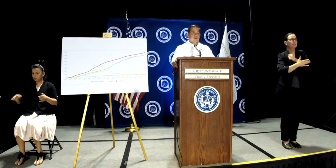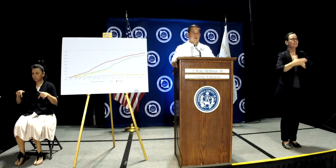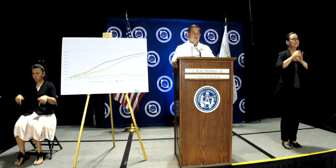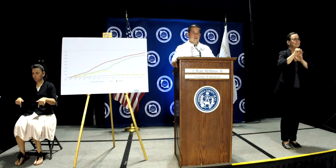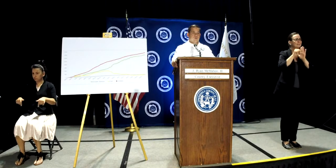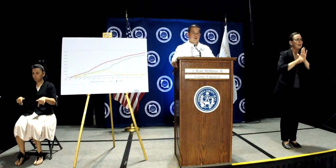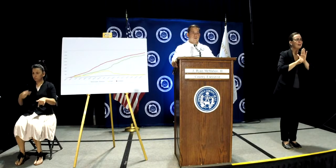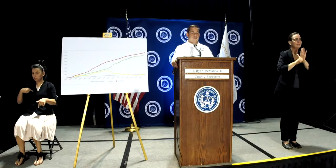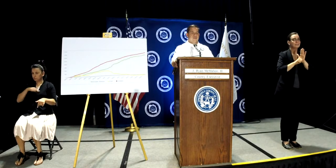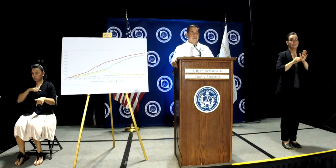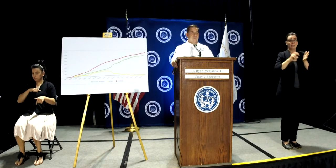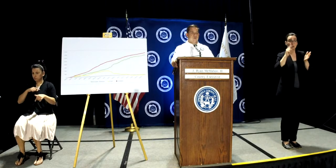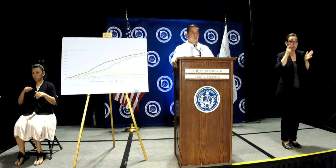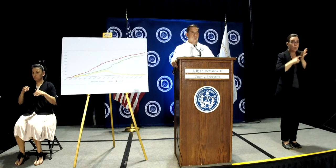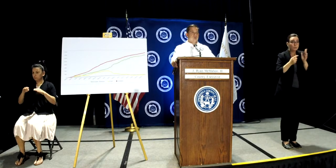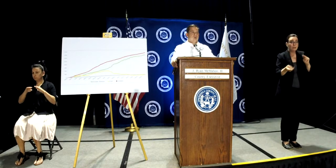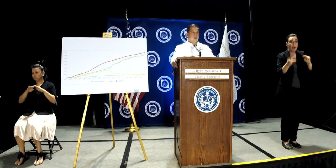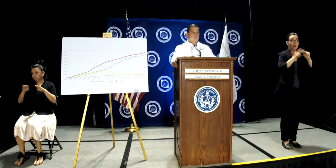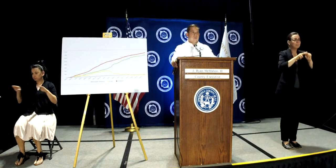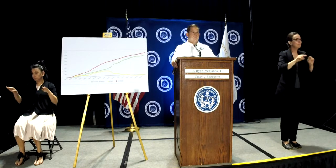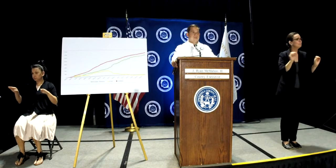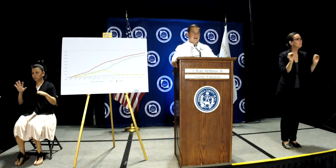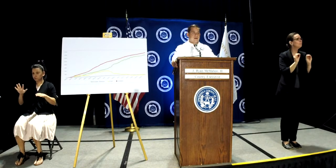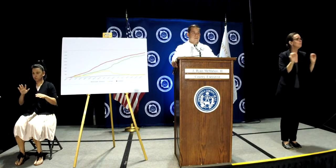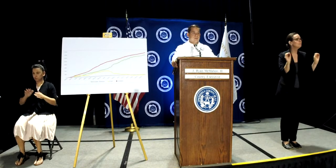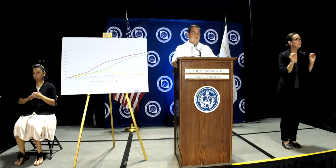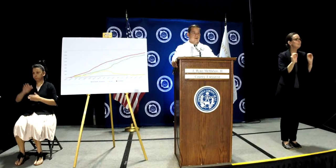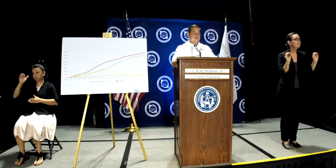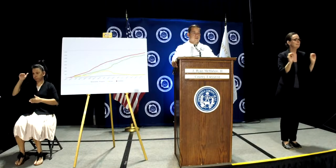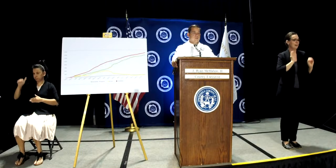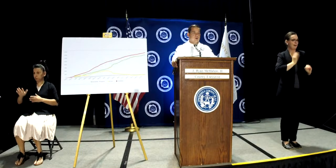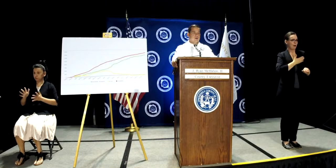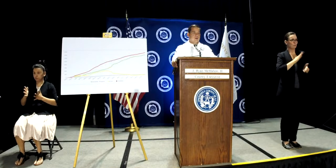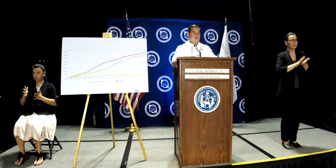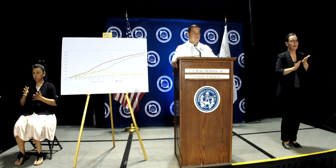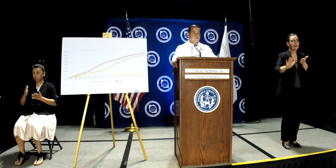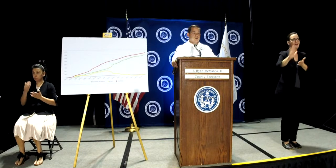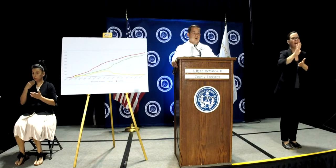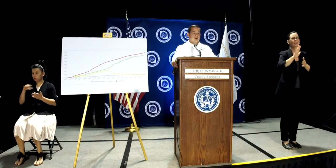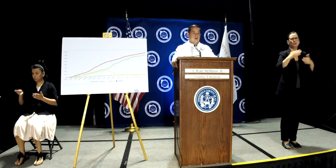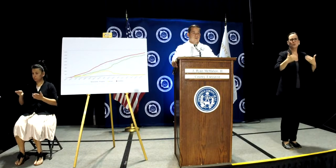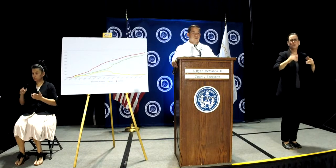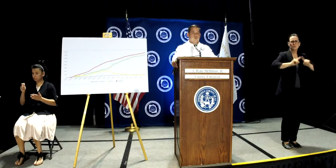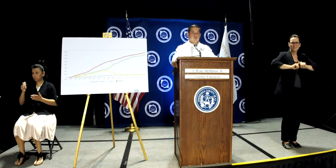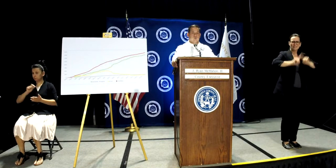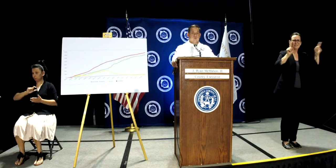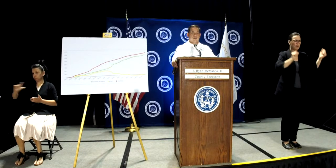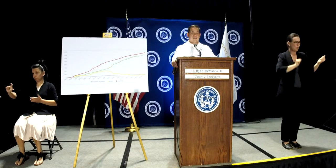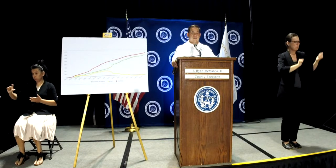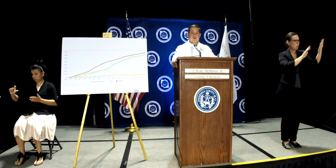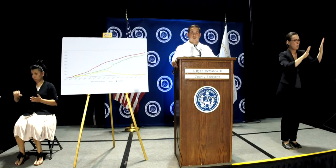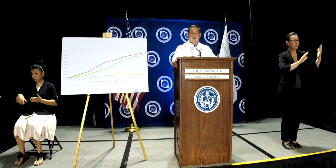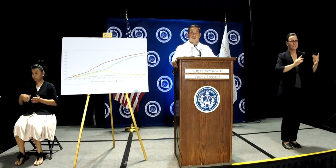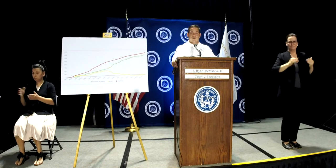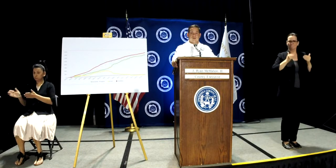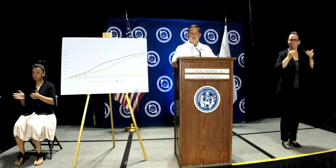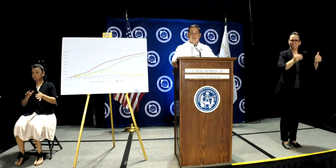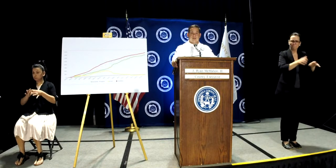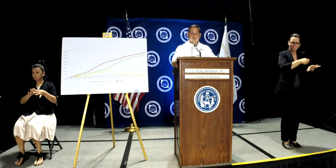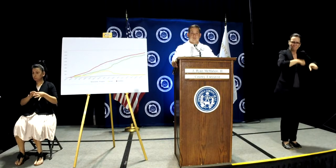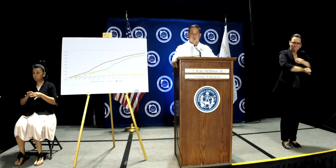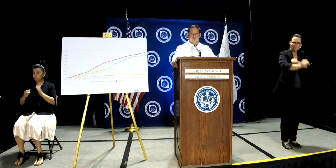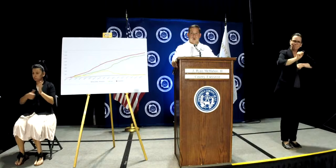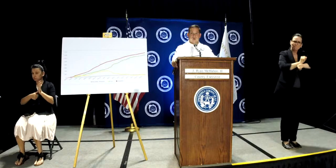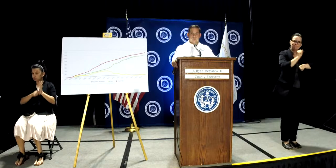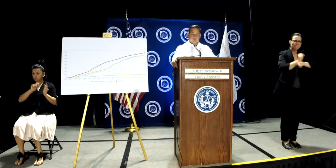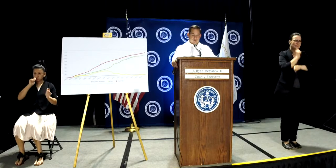colleges did what others didn't do and put the time and invested the money to do testing, working with us on